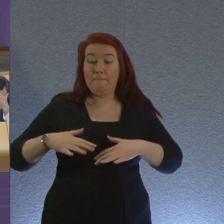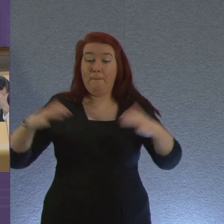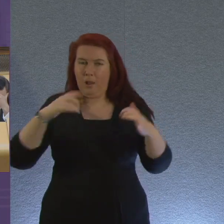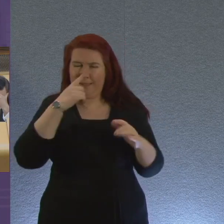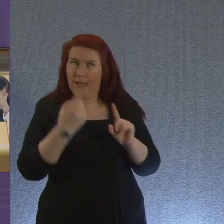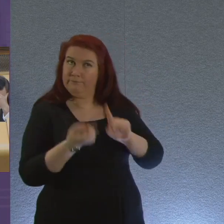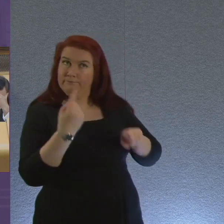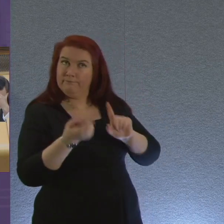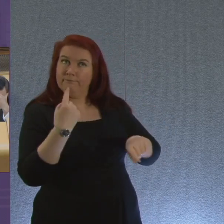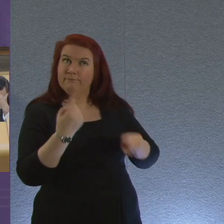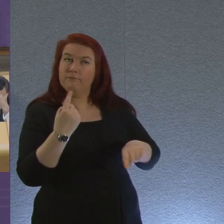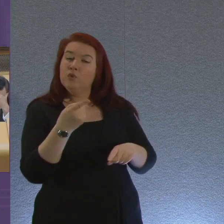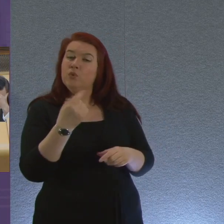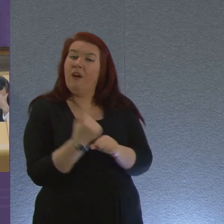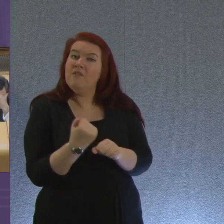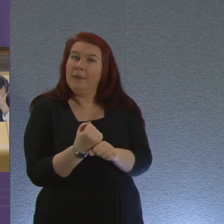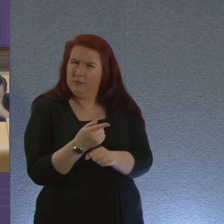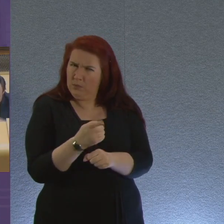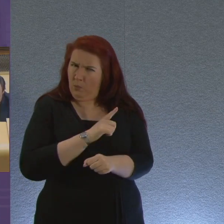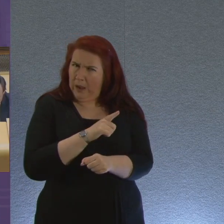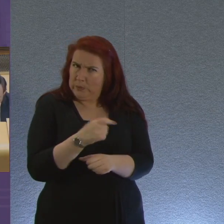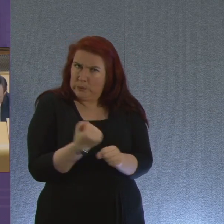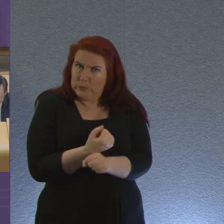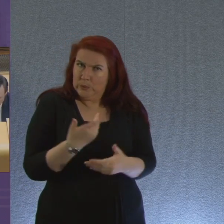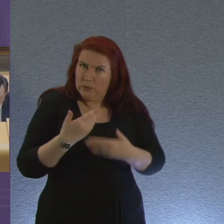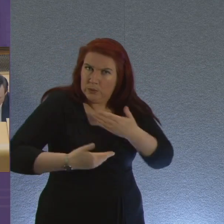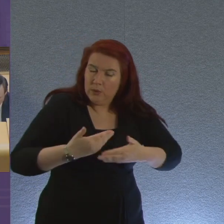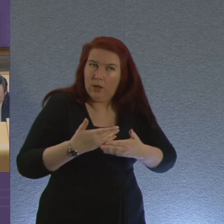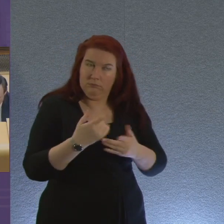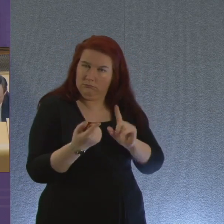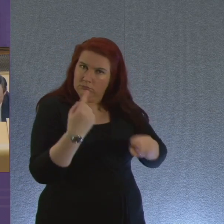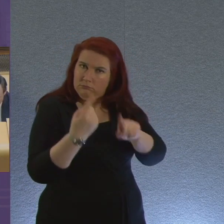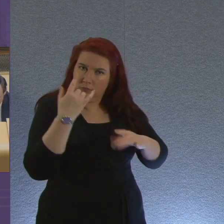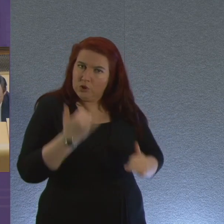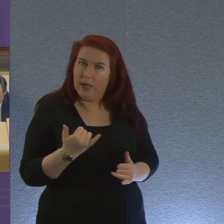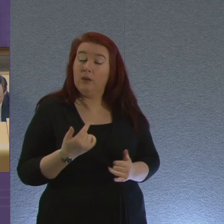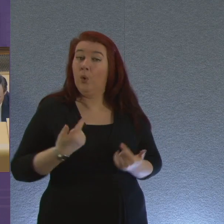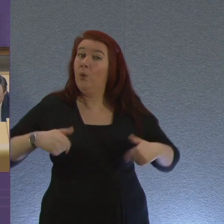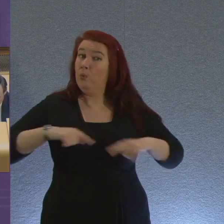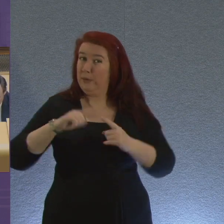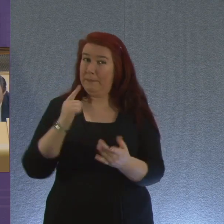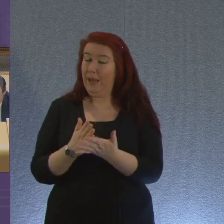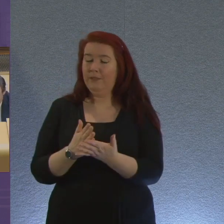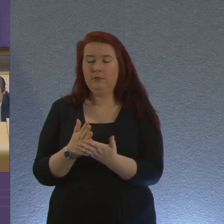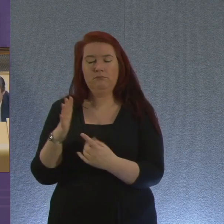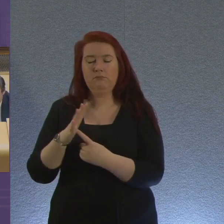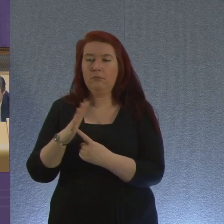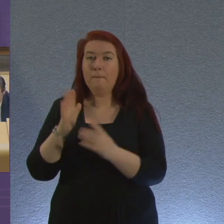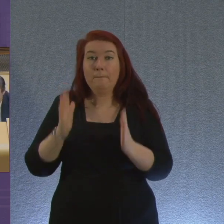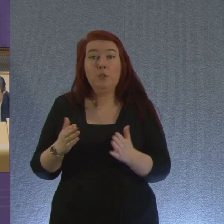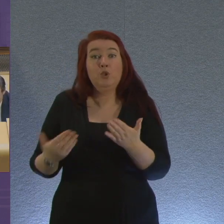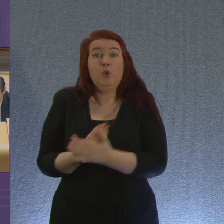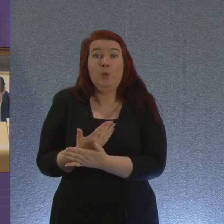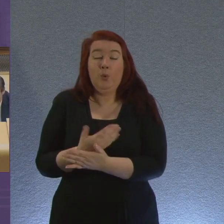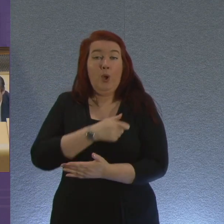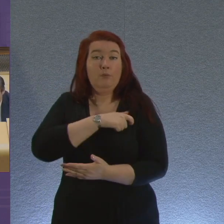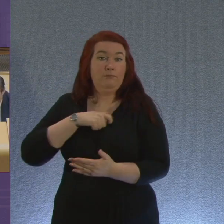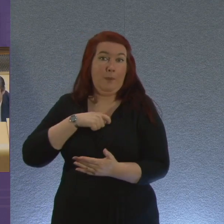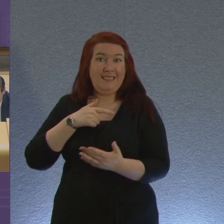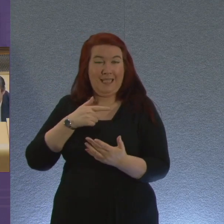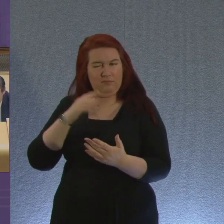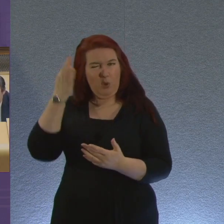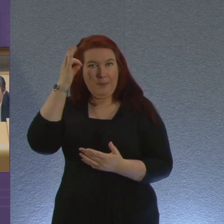the extraordinary powers it is taking to itself. We believe there is a case for a new committee of Parliament to be formed